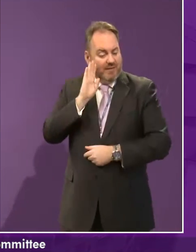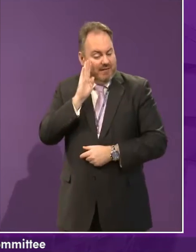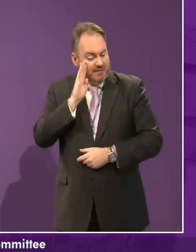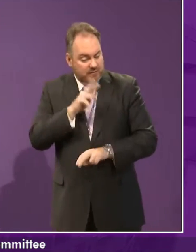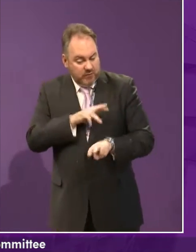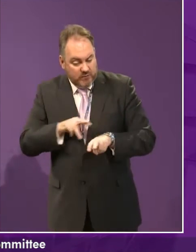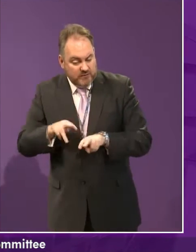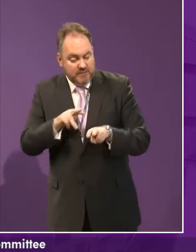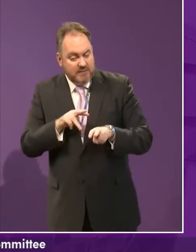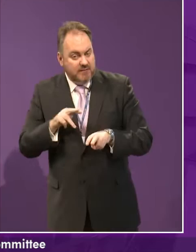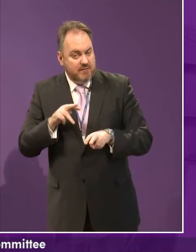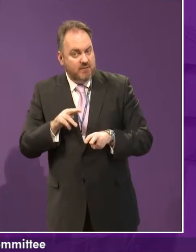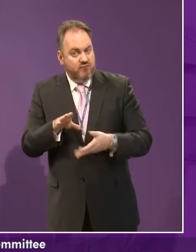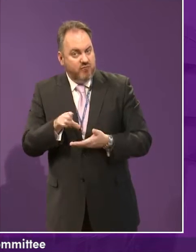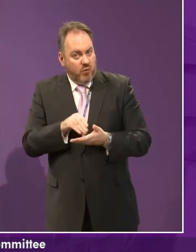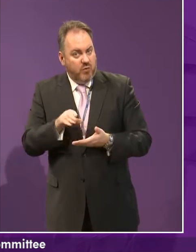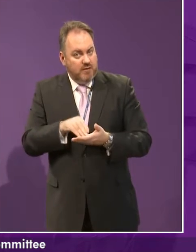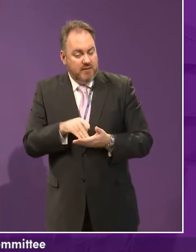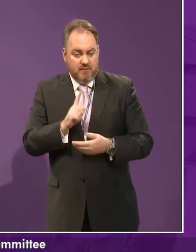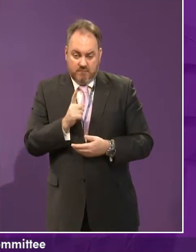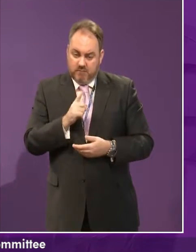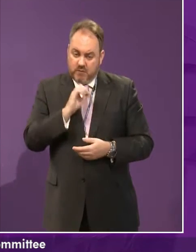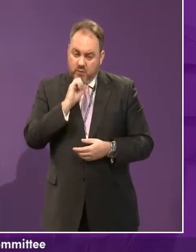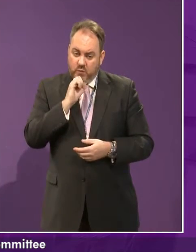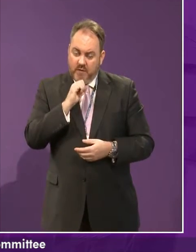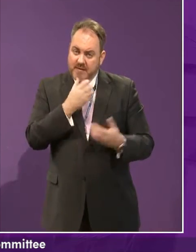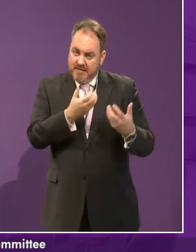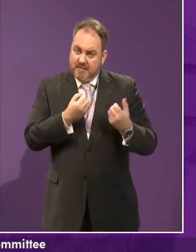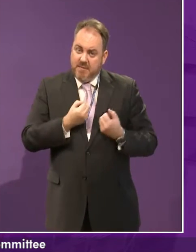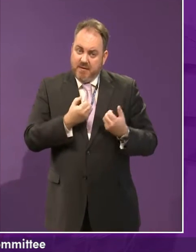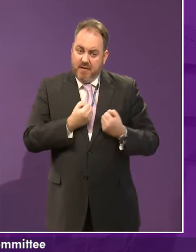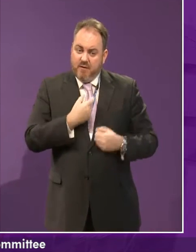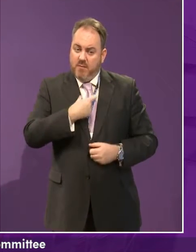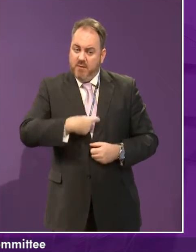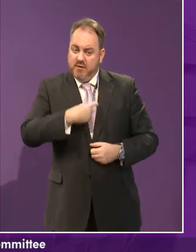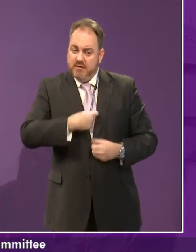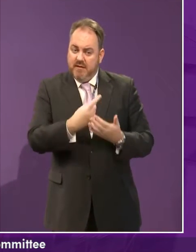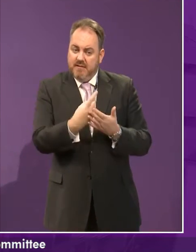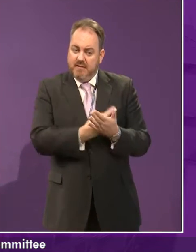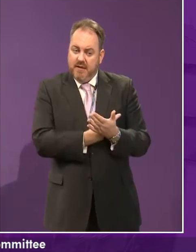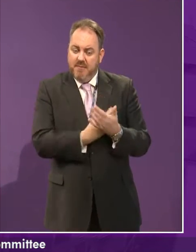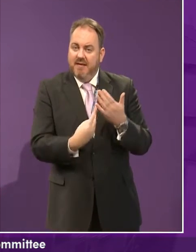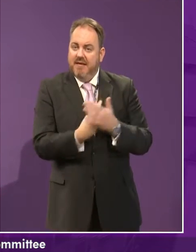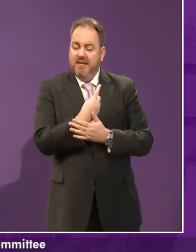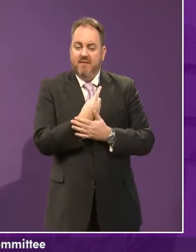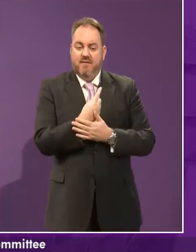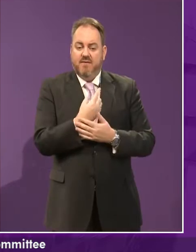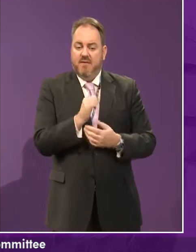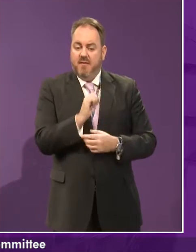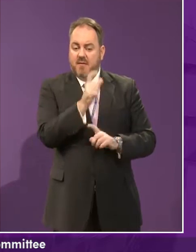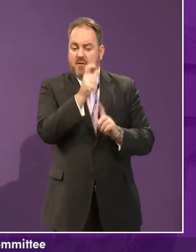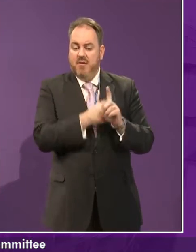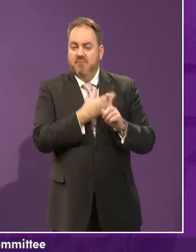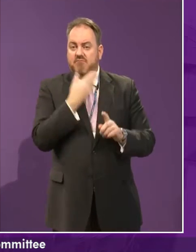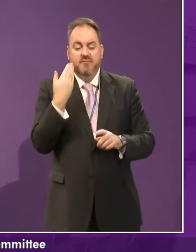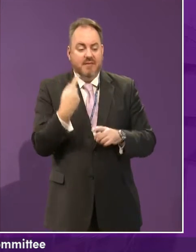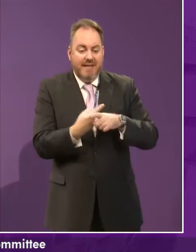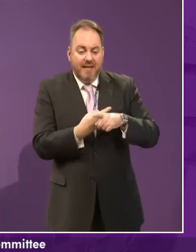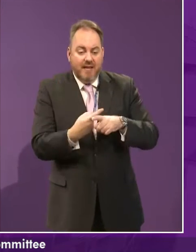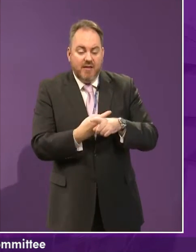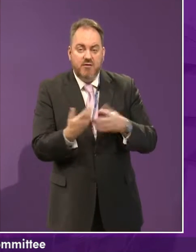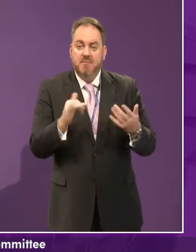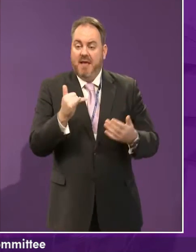and videos. Would that be something that we do for personal statements for someone who maybe doesn't write in English as their first language if they're a BSL